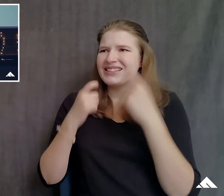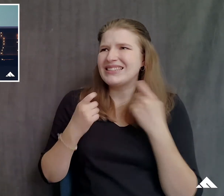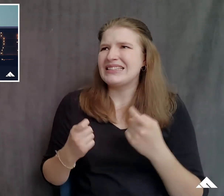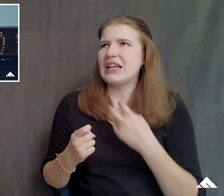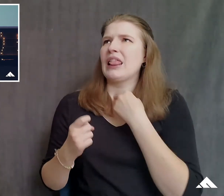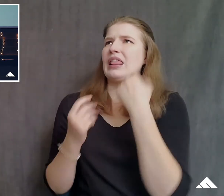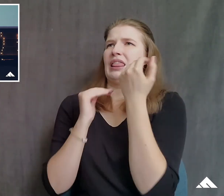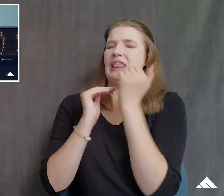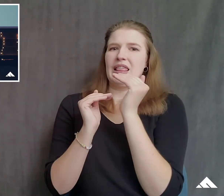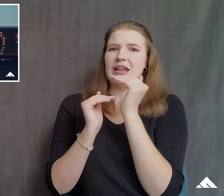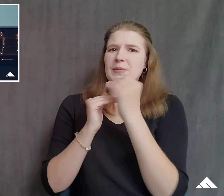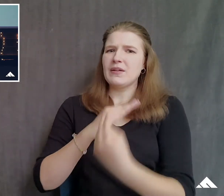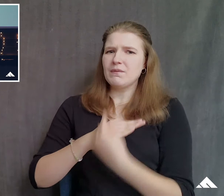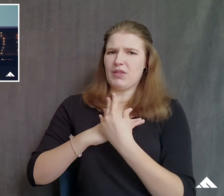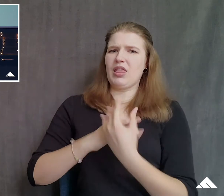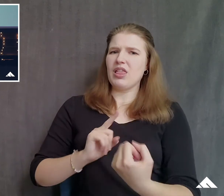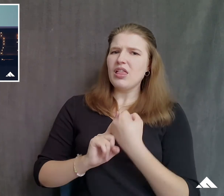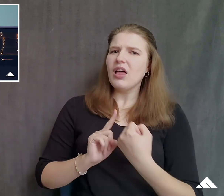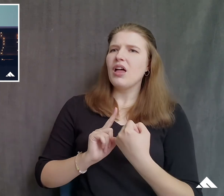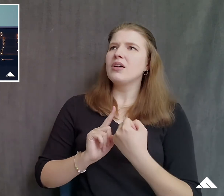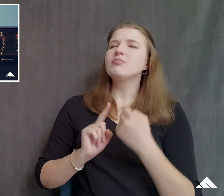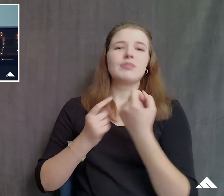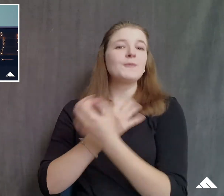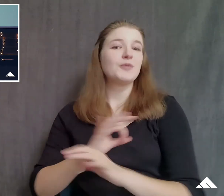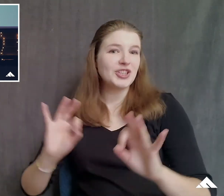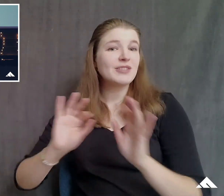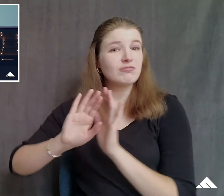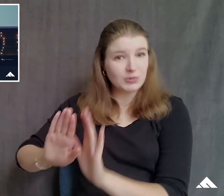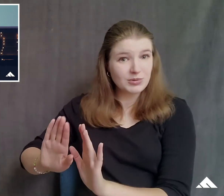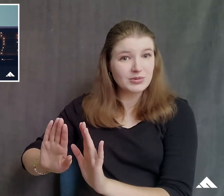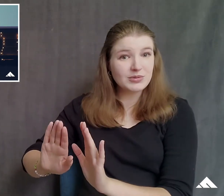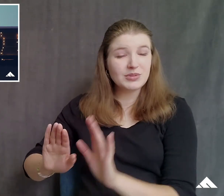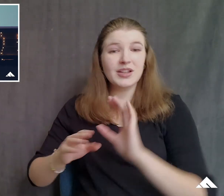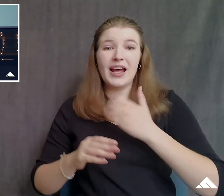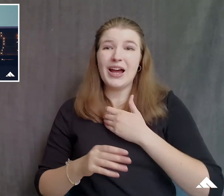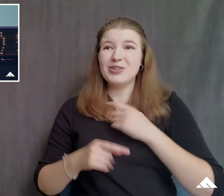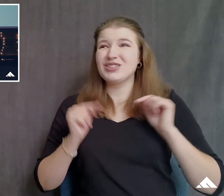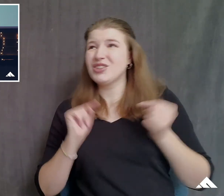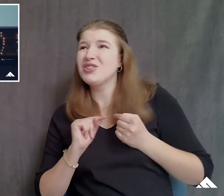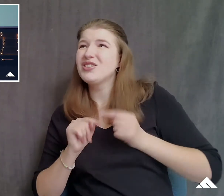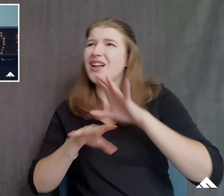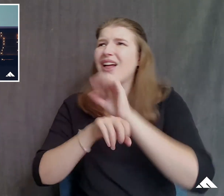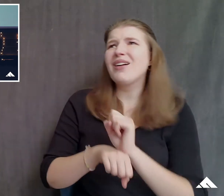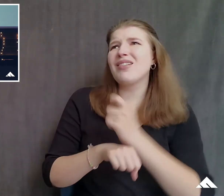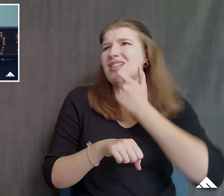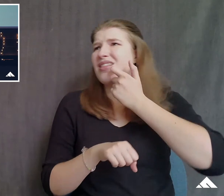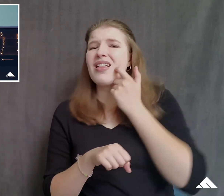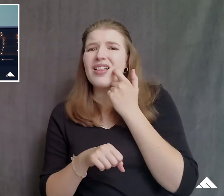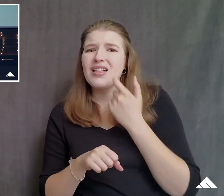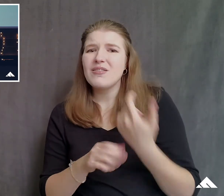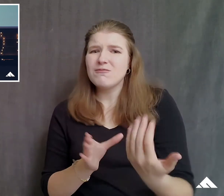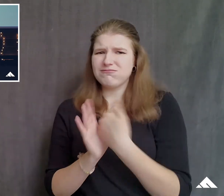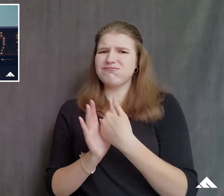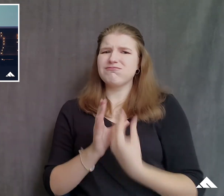sin. We're free from the things that the hurts, the habits, and hangups that stunt our spiritual growth. So